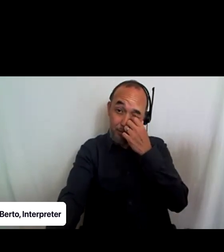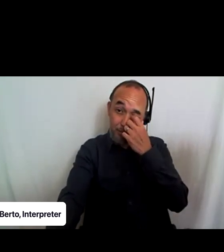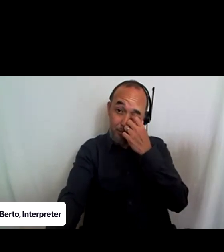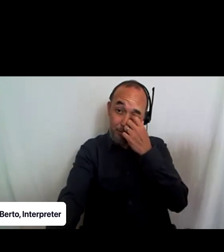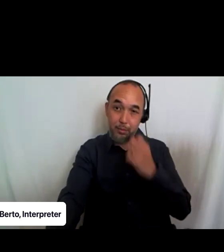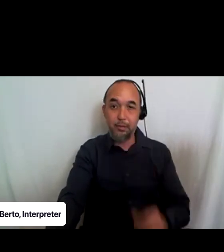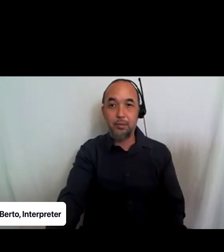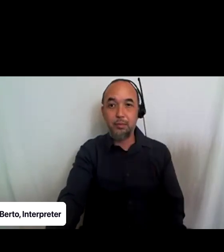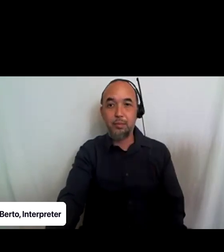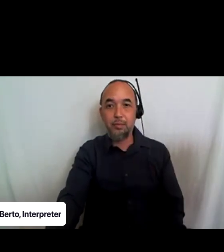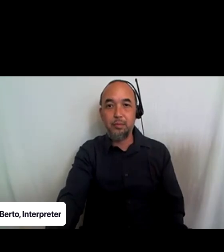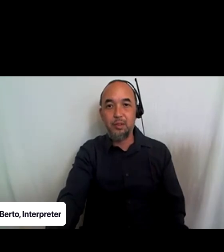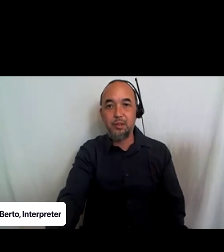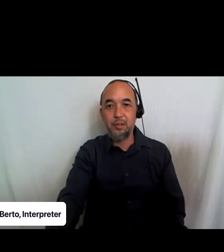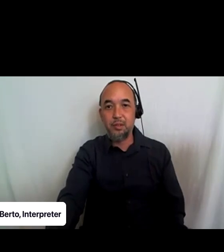Just putting it in there.